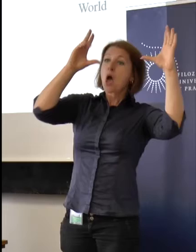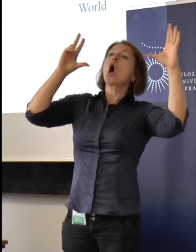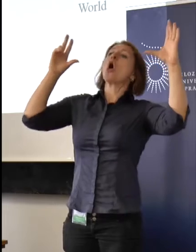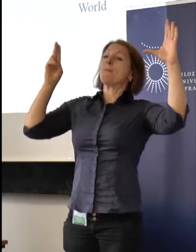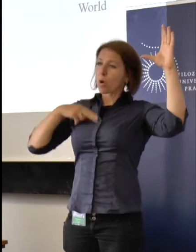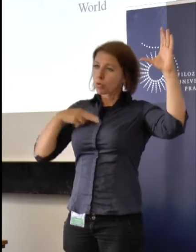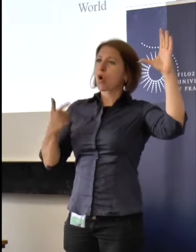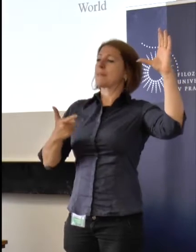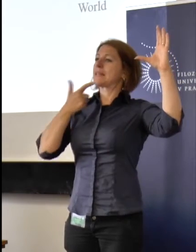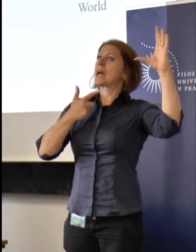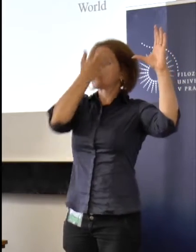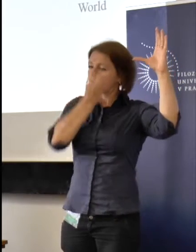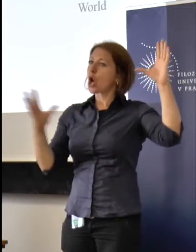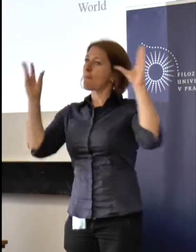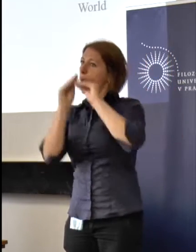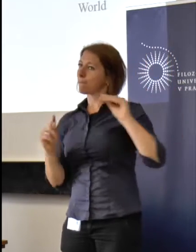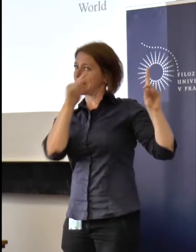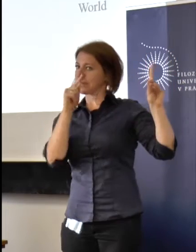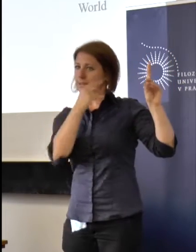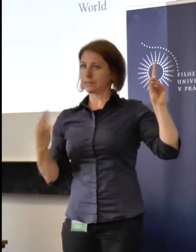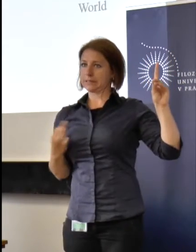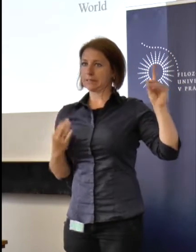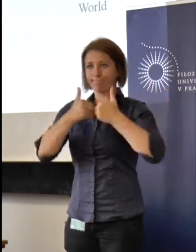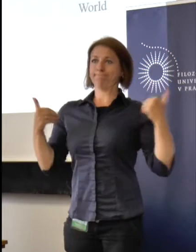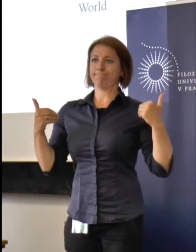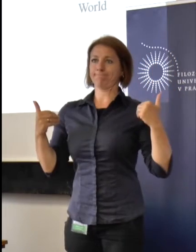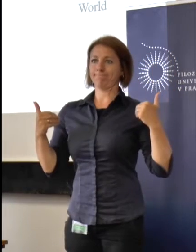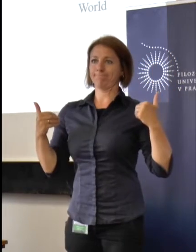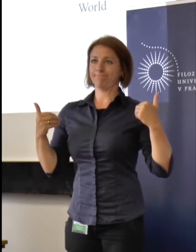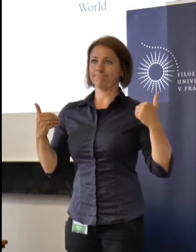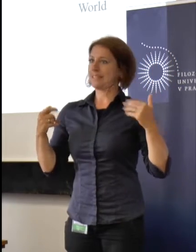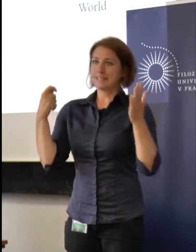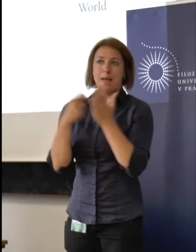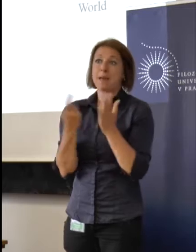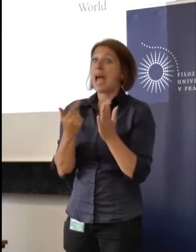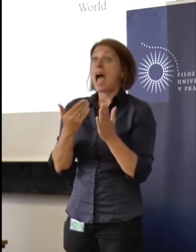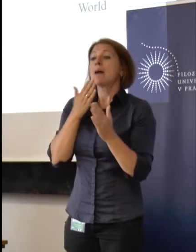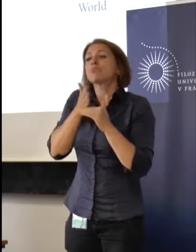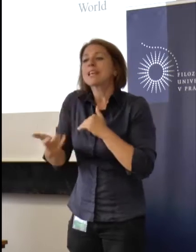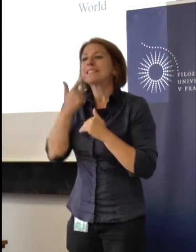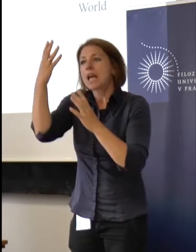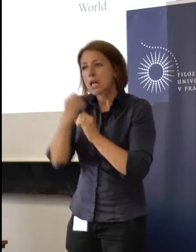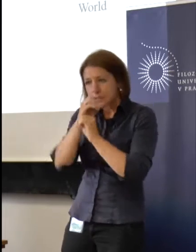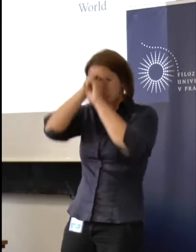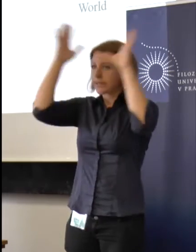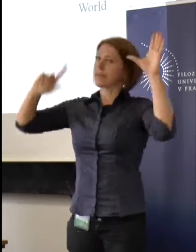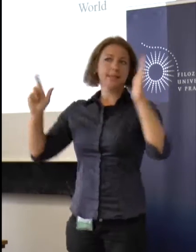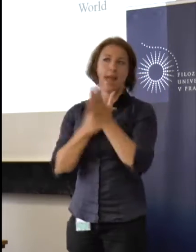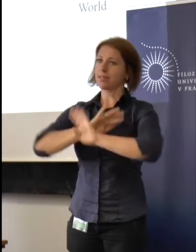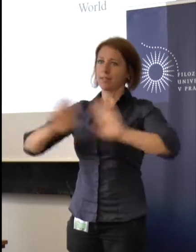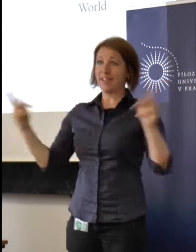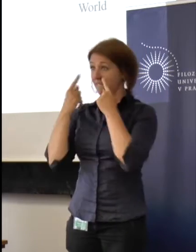the language, is just a communicative device. It's a sign. Language is a sign, and the languages are